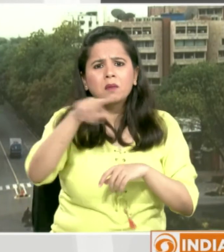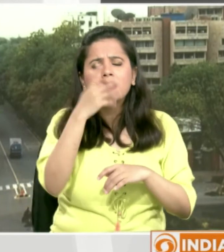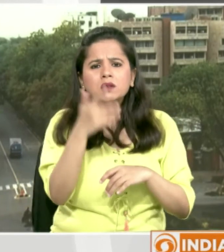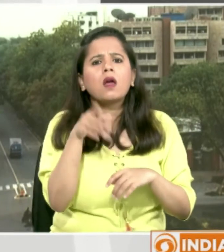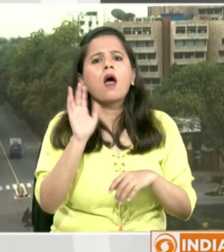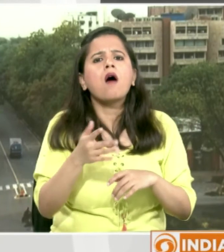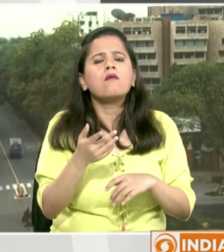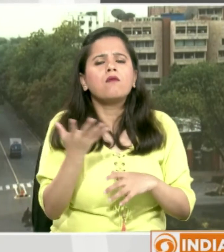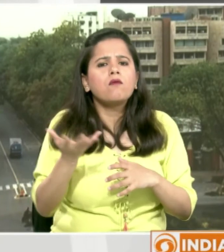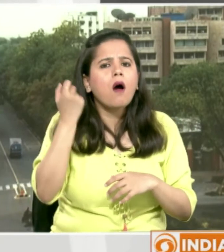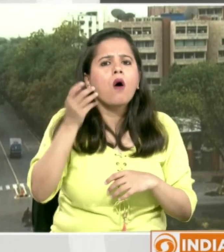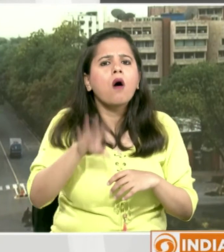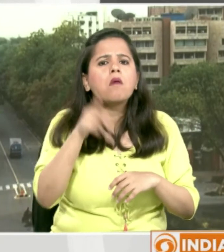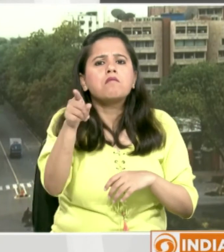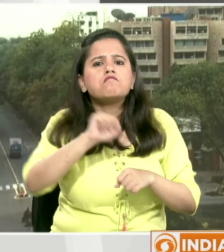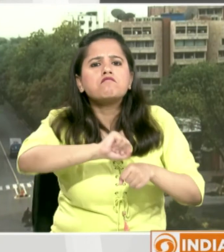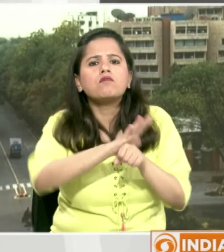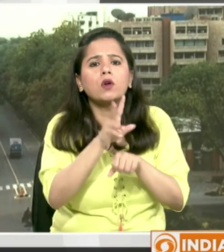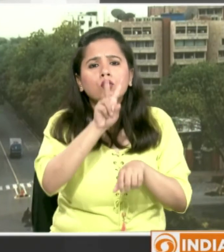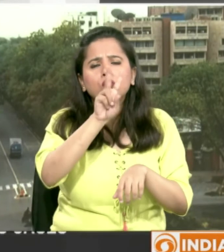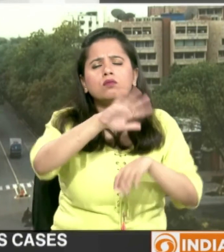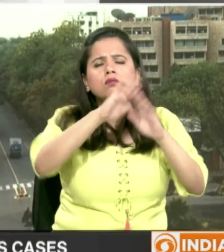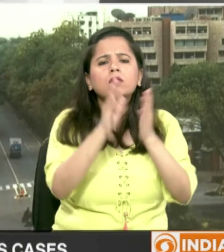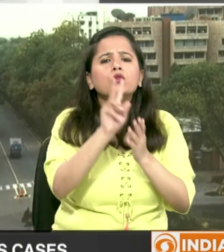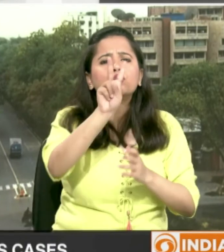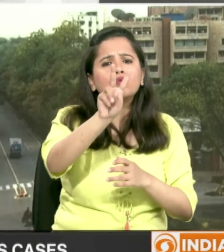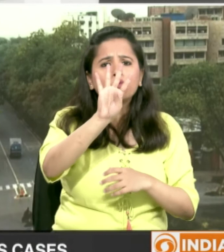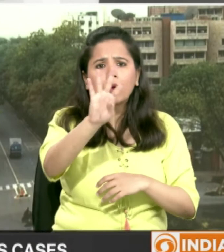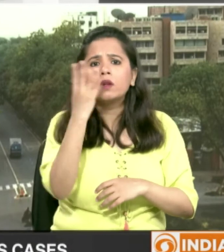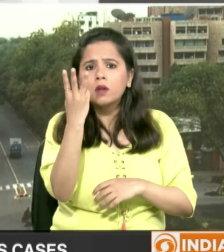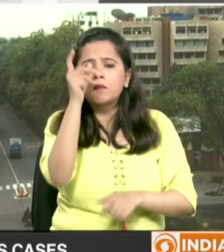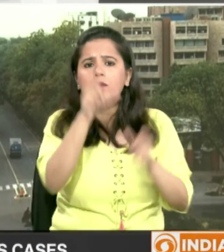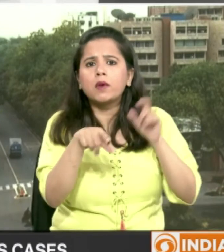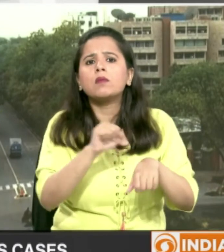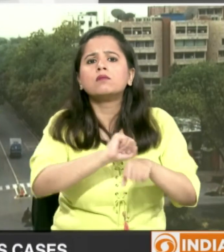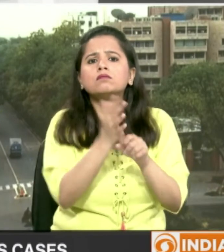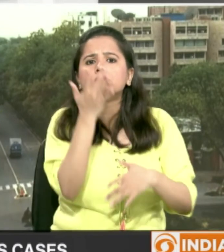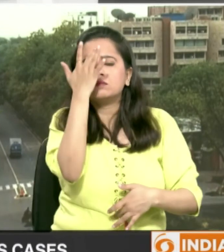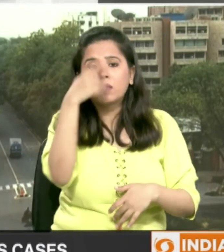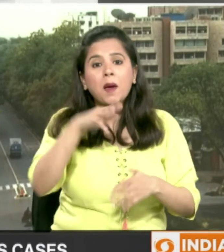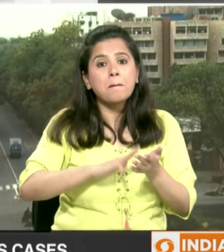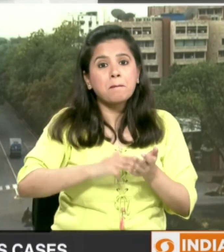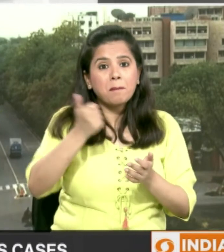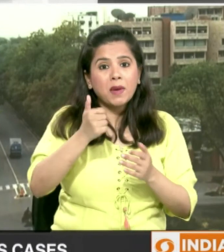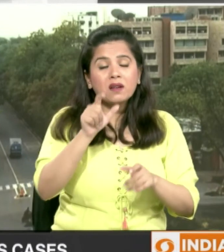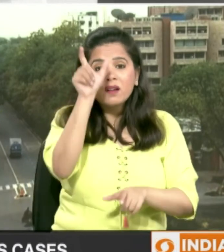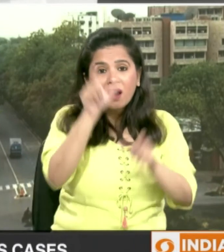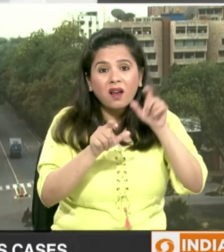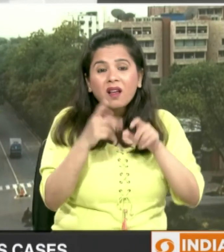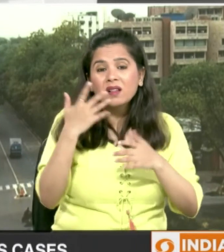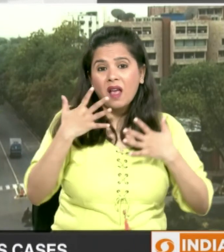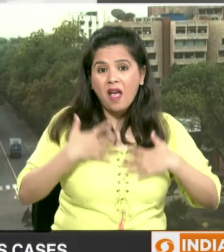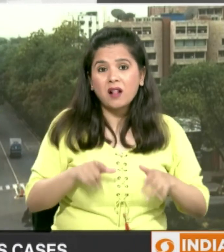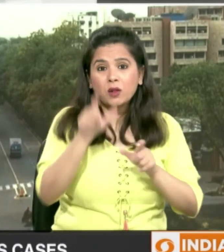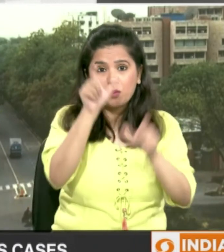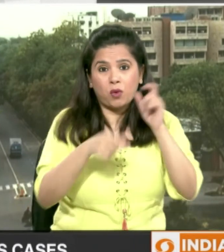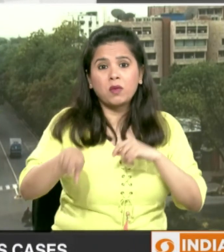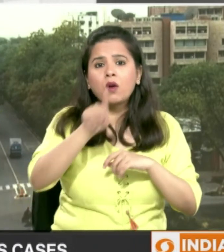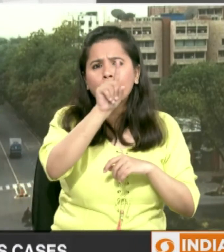to be positive, taking the tally to 243. According to the Ministry of Health and Population, 12 persons